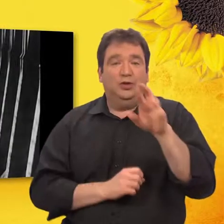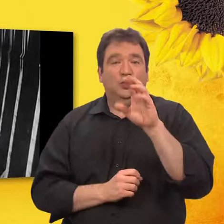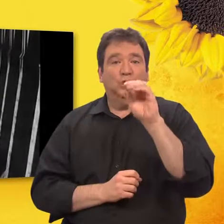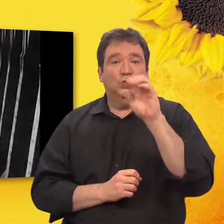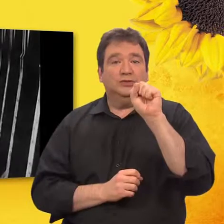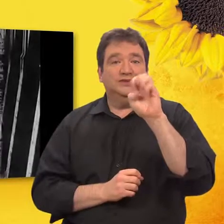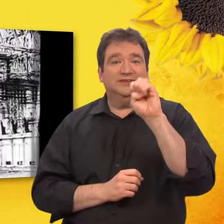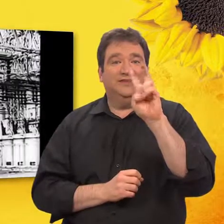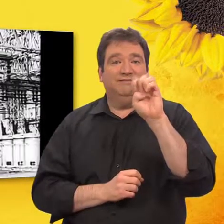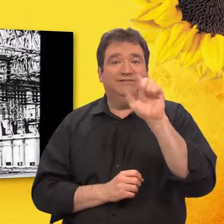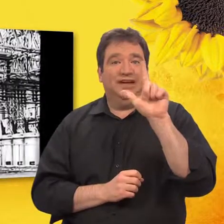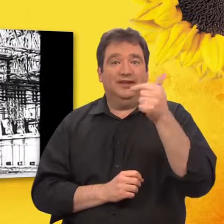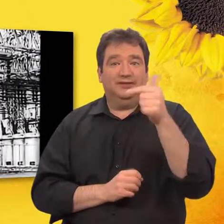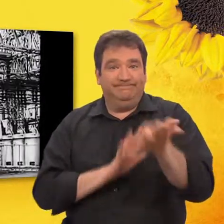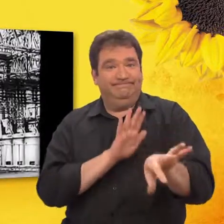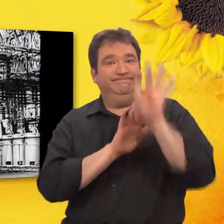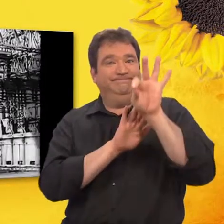his innovative New Deal.